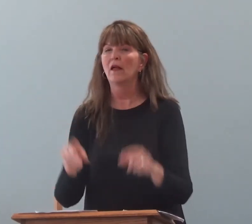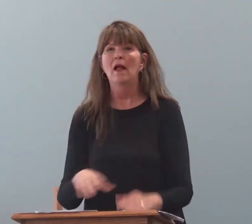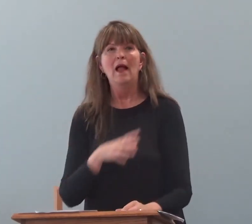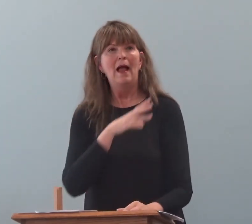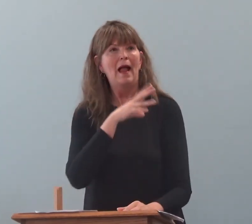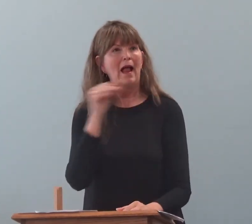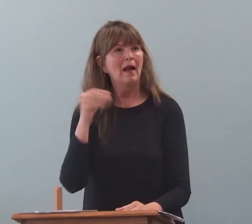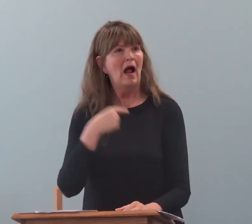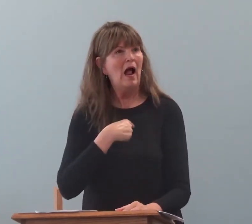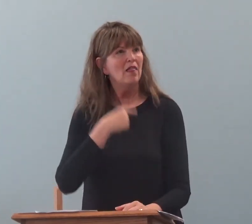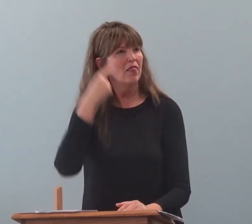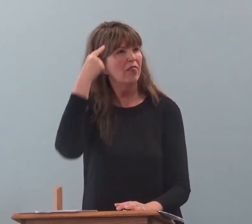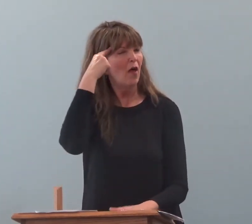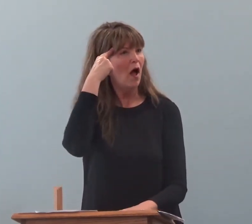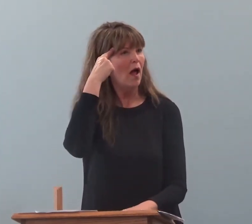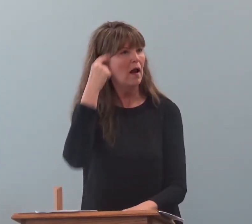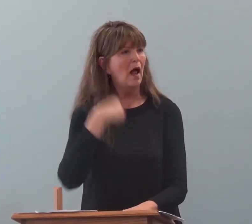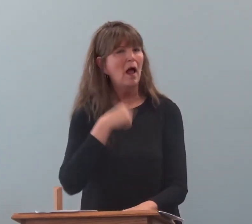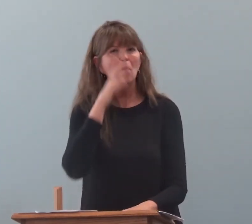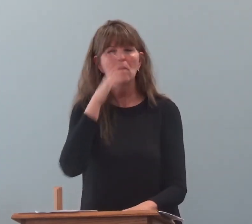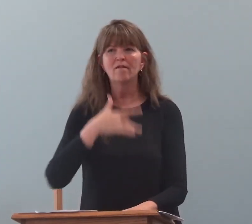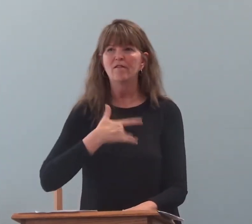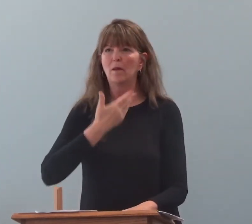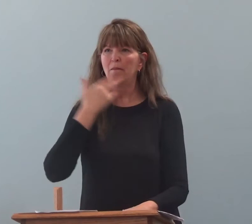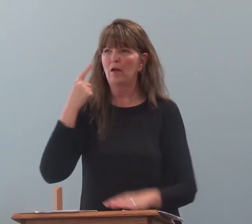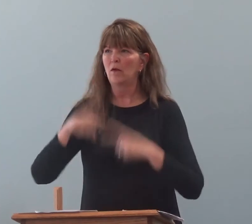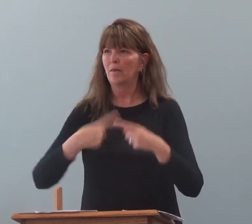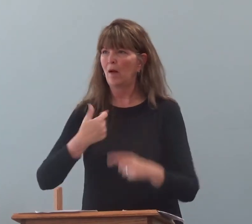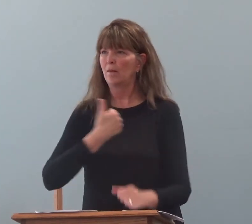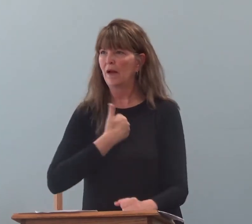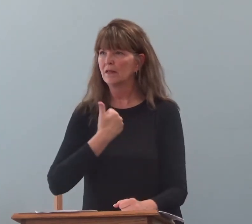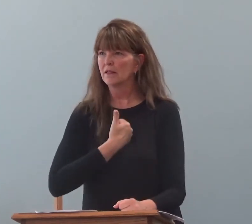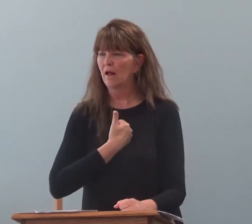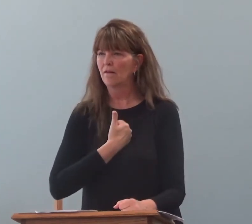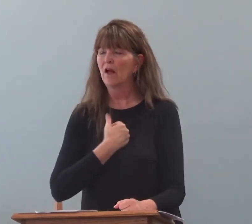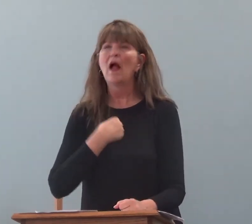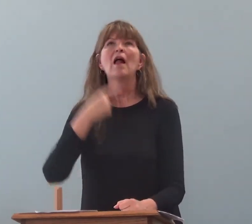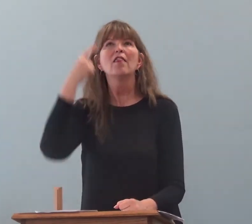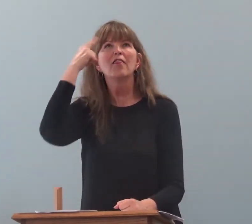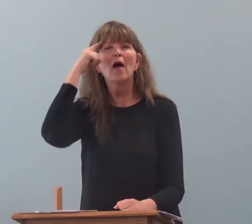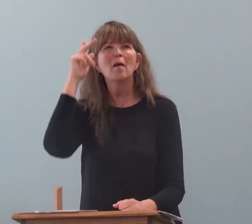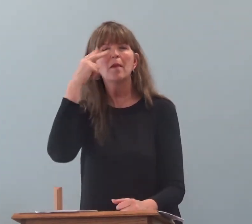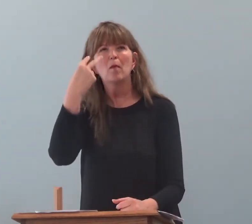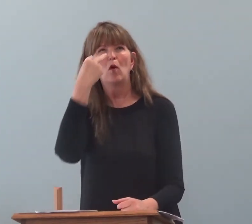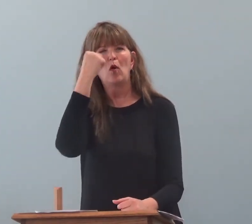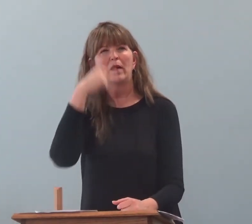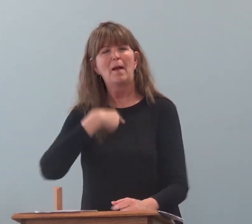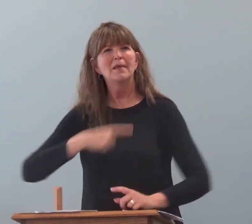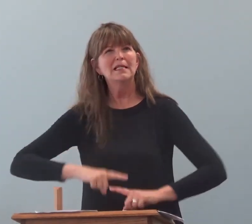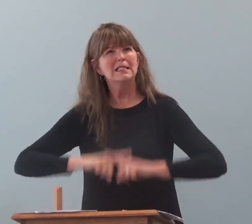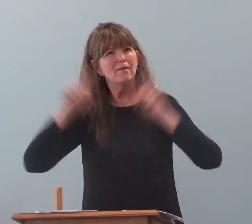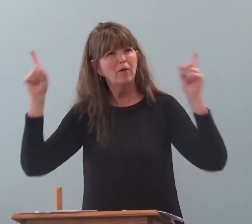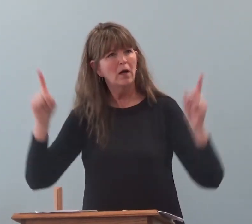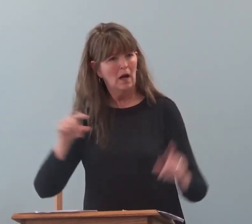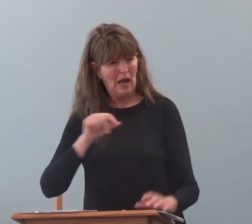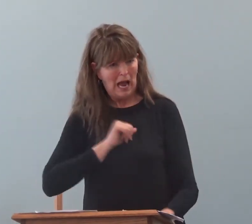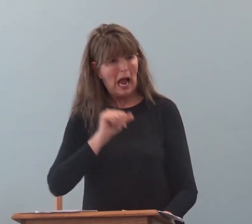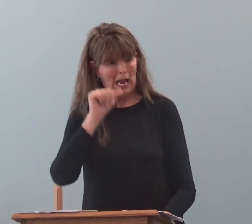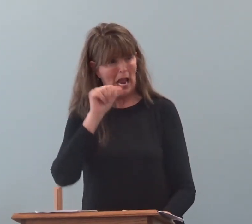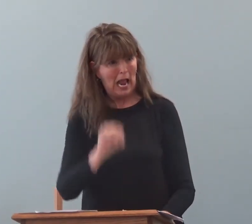and a hearing church, and I was a pastor at both of them. And I thought I would feel better about myself. I thought people would view me